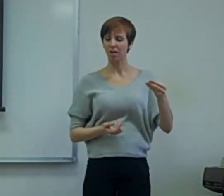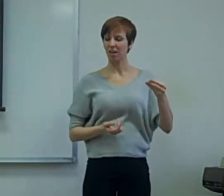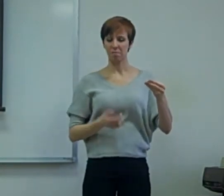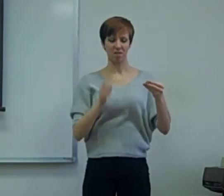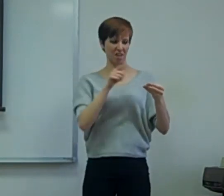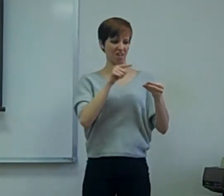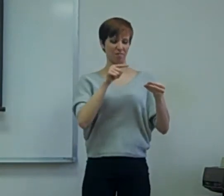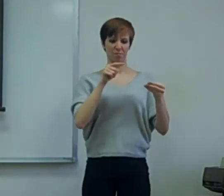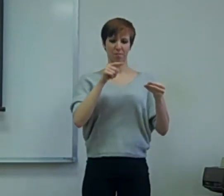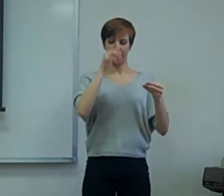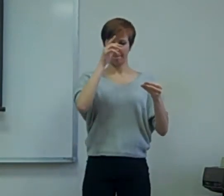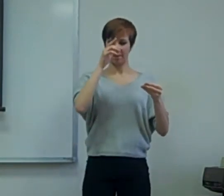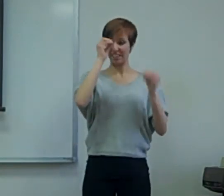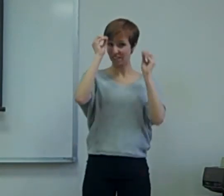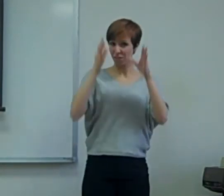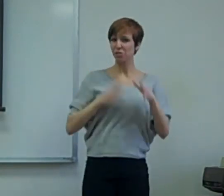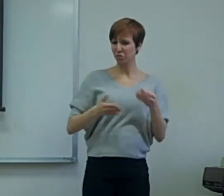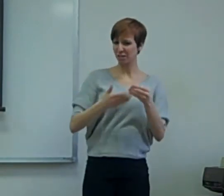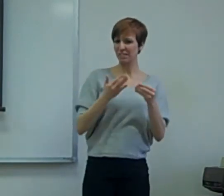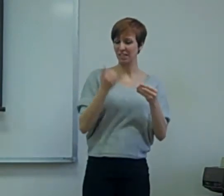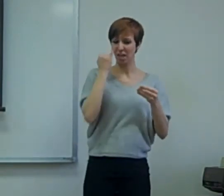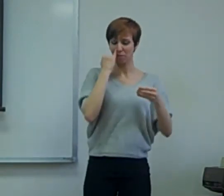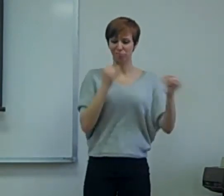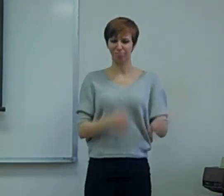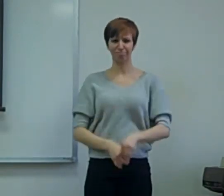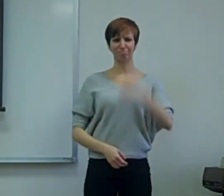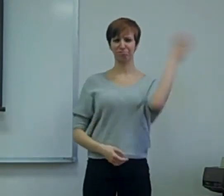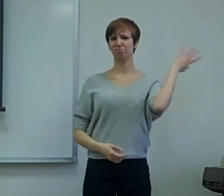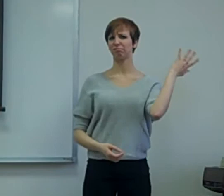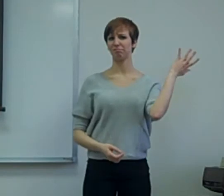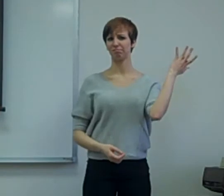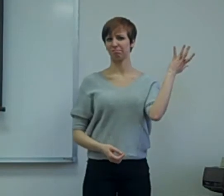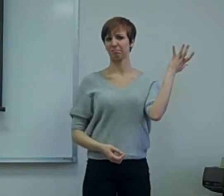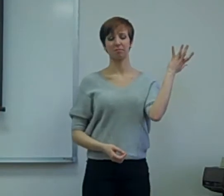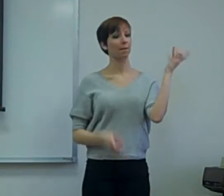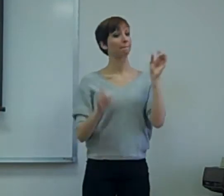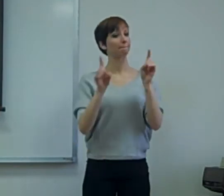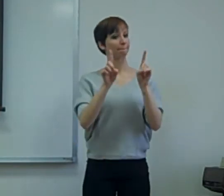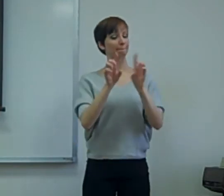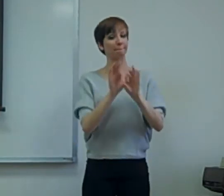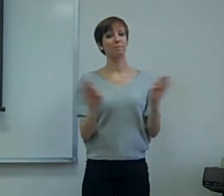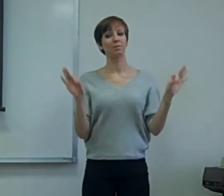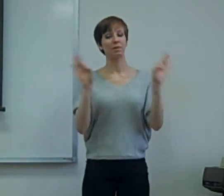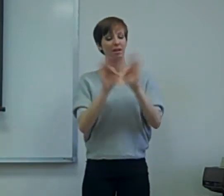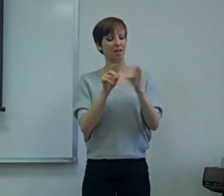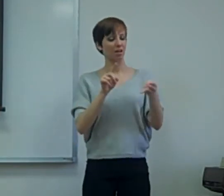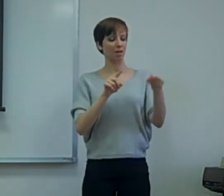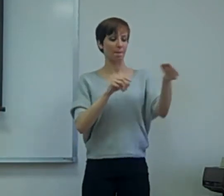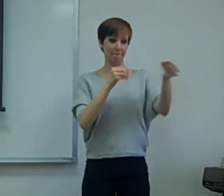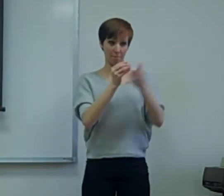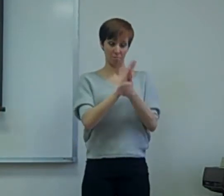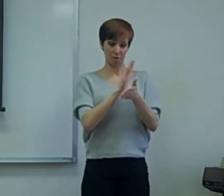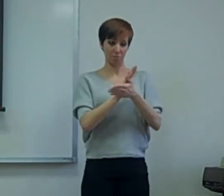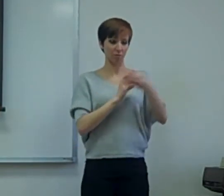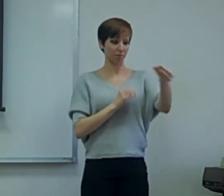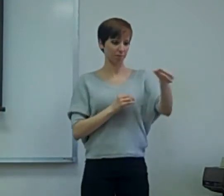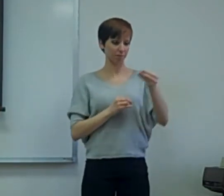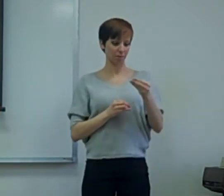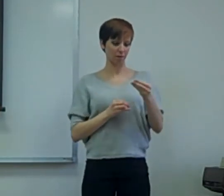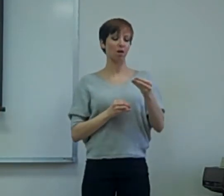Mr. Merchant to pitch that paper, but he took the time to look up my address, put